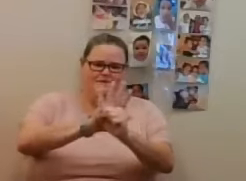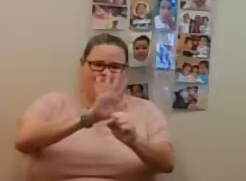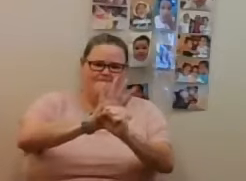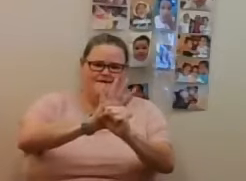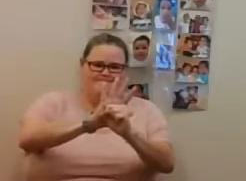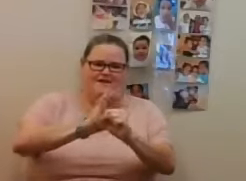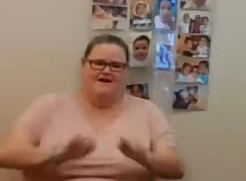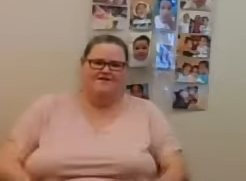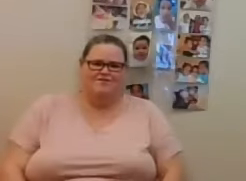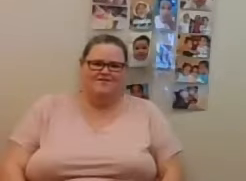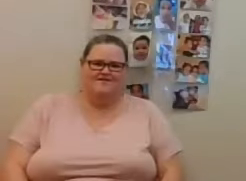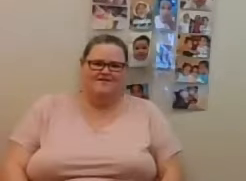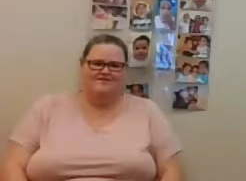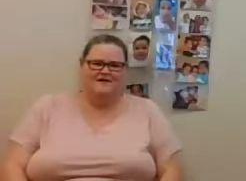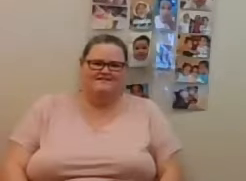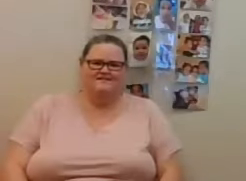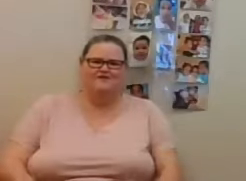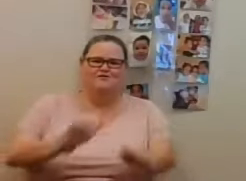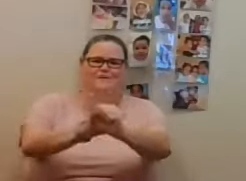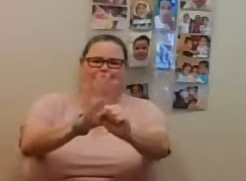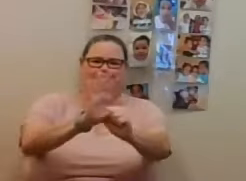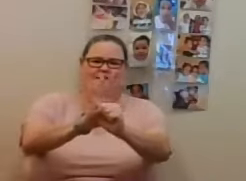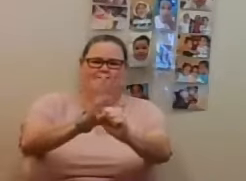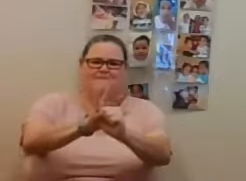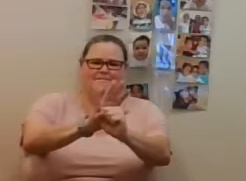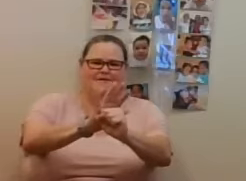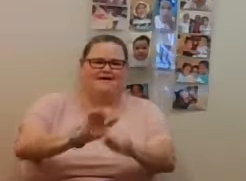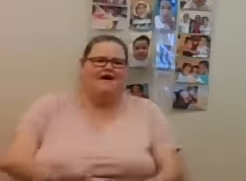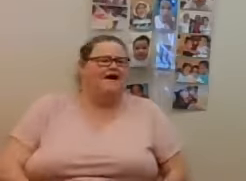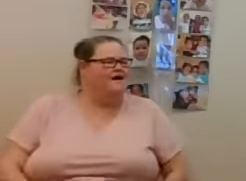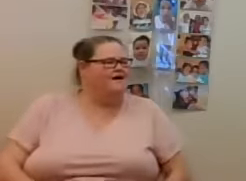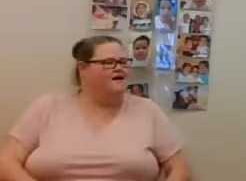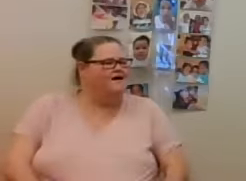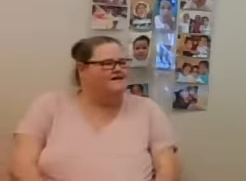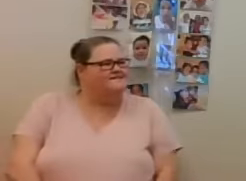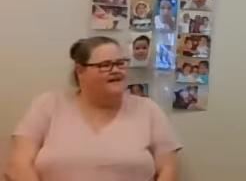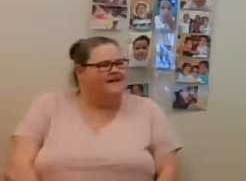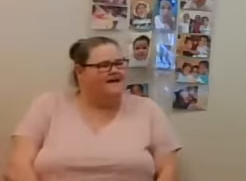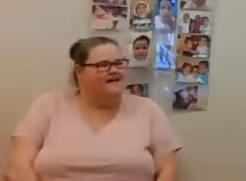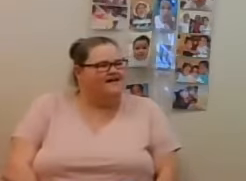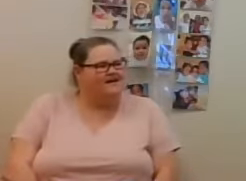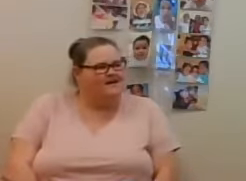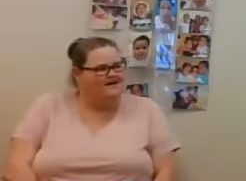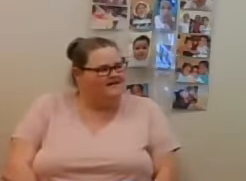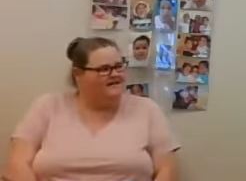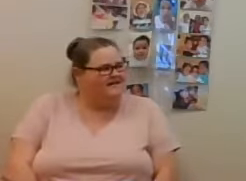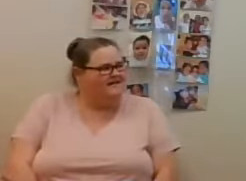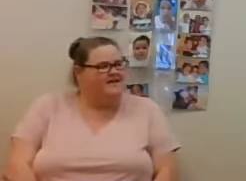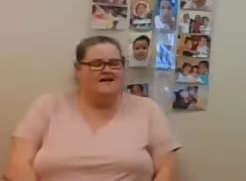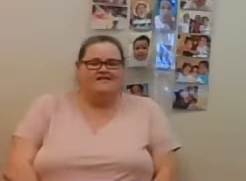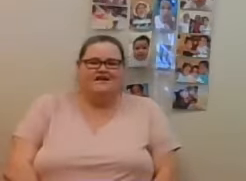beep, beep, beep, beep. The horn on the bus goes beep, beep, beep all day